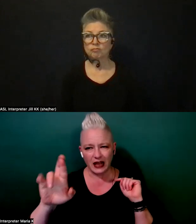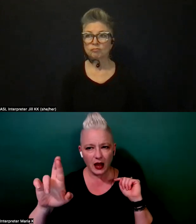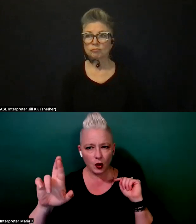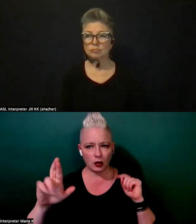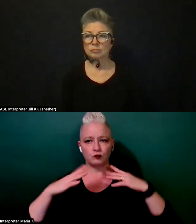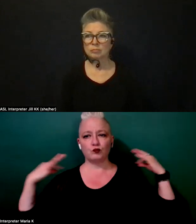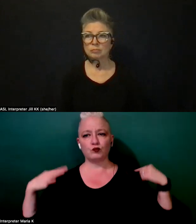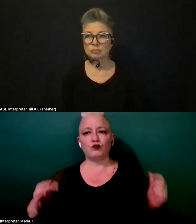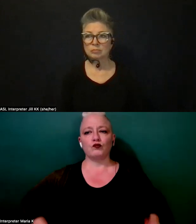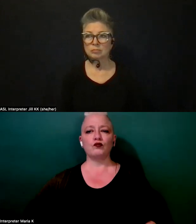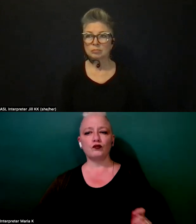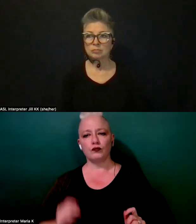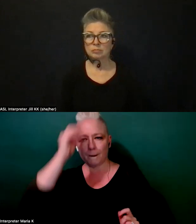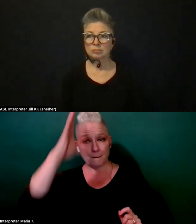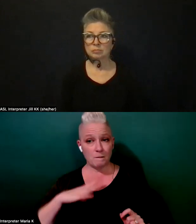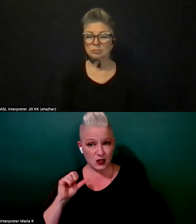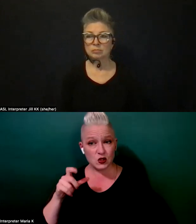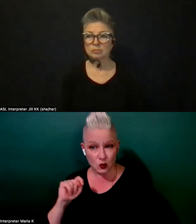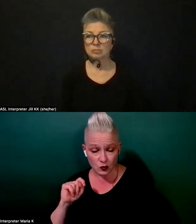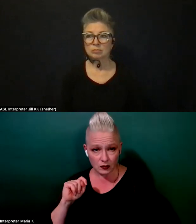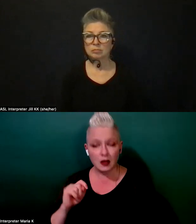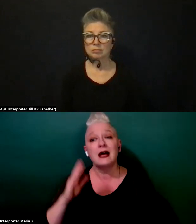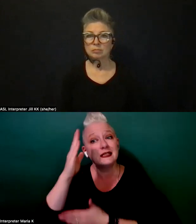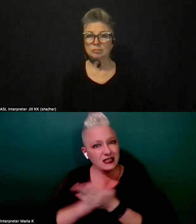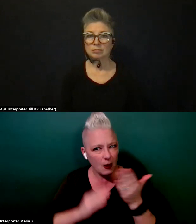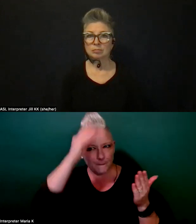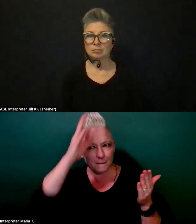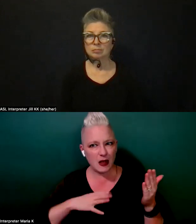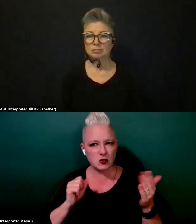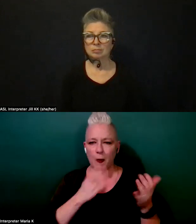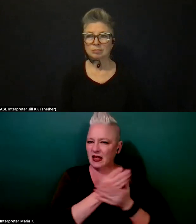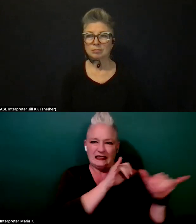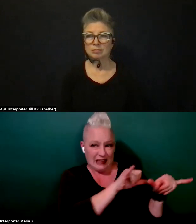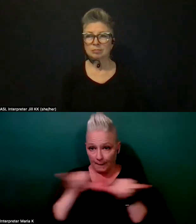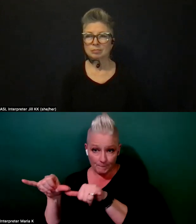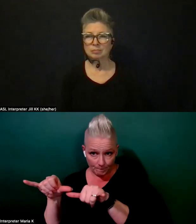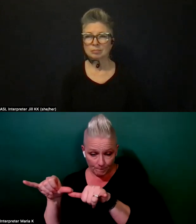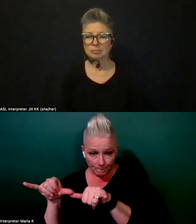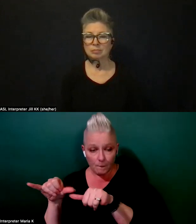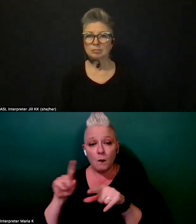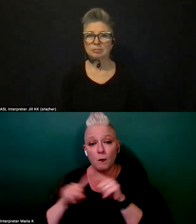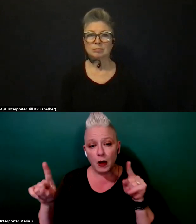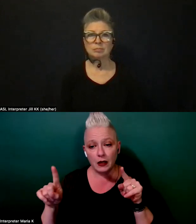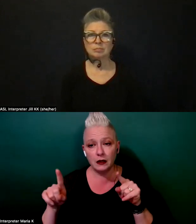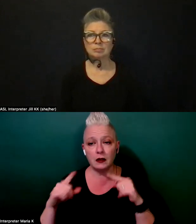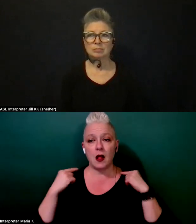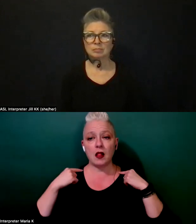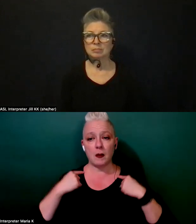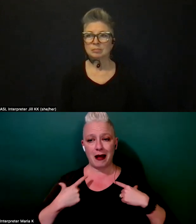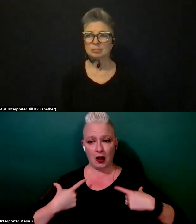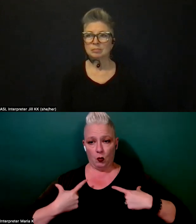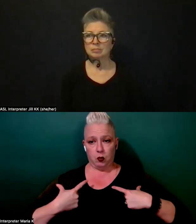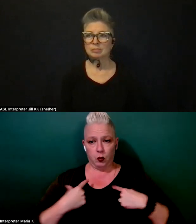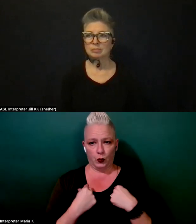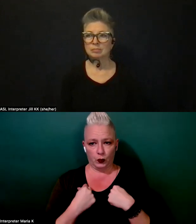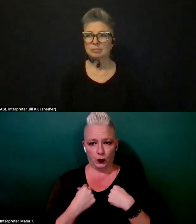suits. Because men's suits, there's elements that are always the same, even to today, but it's things like the size of the lapel and the